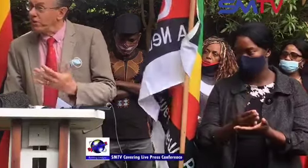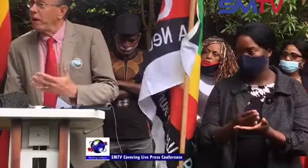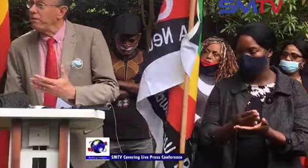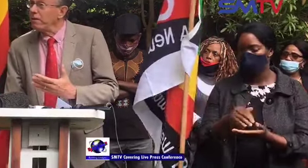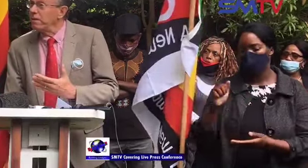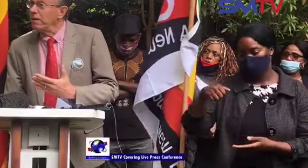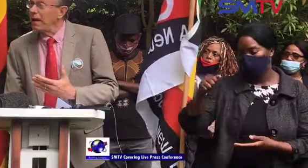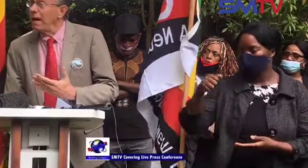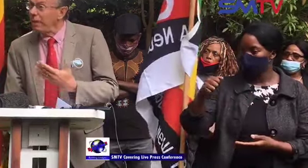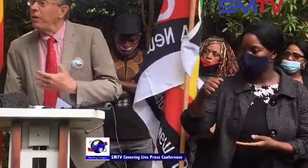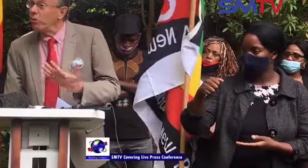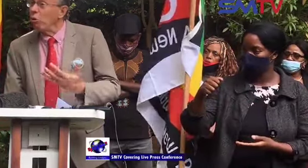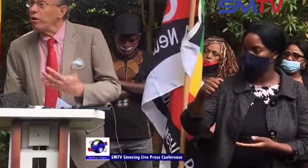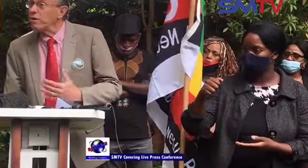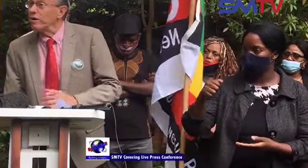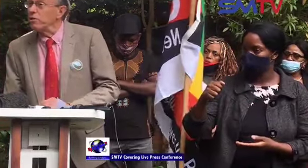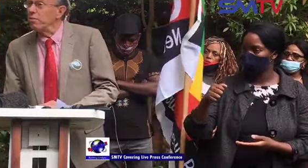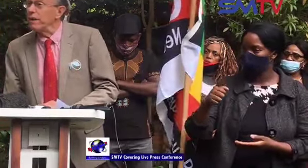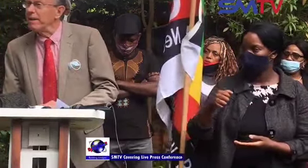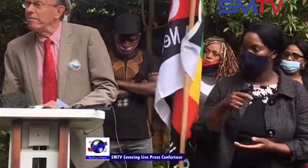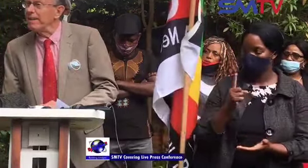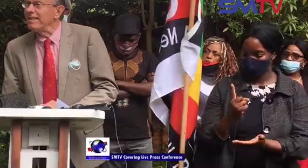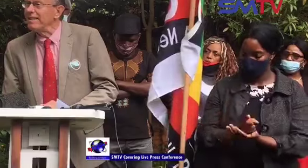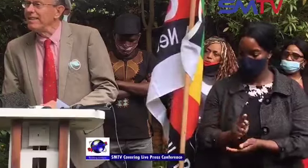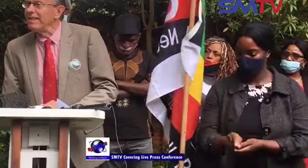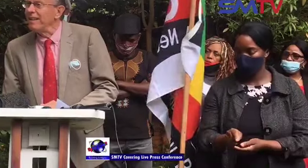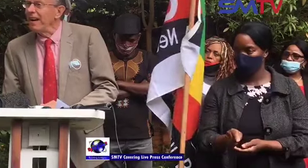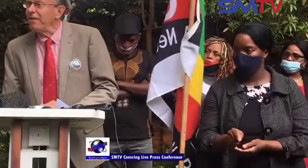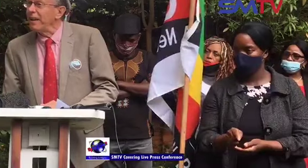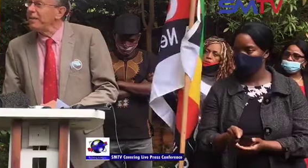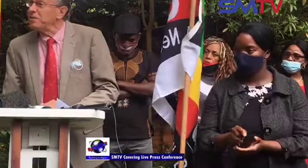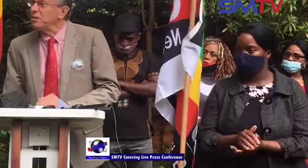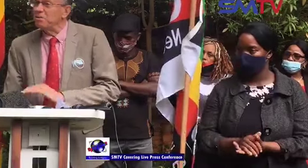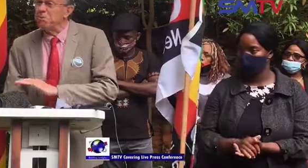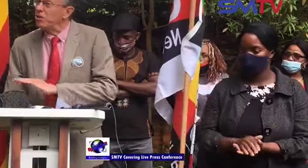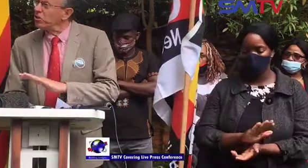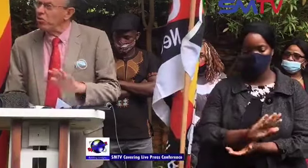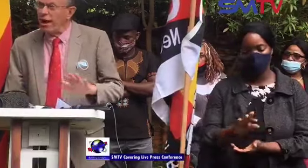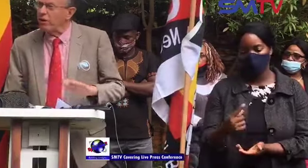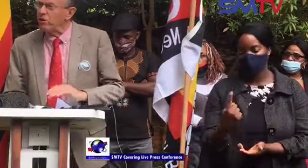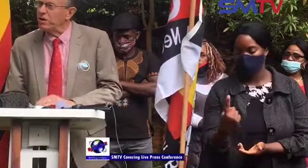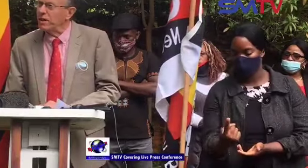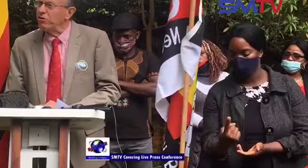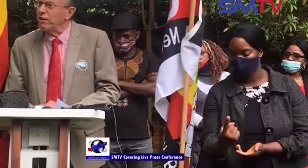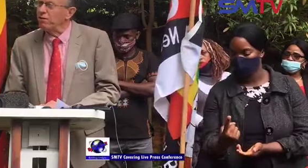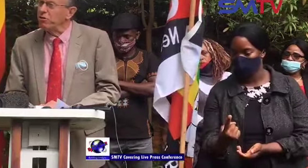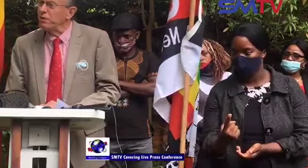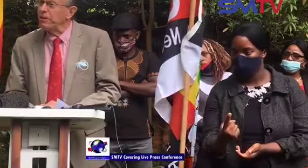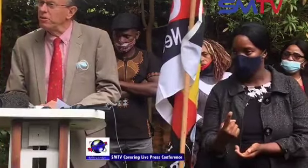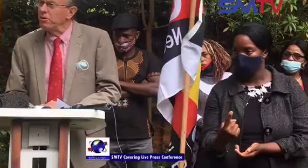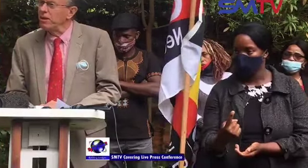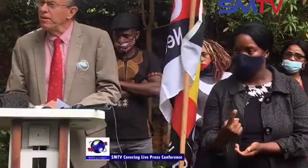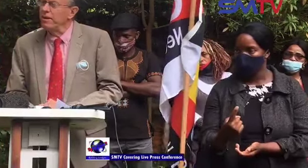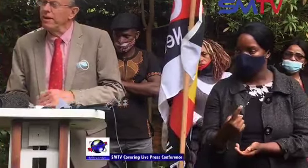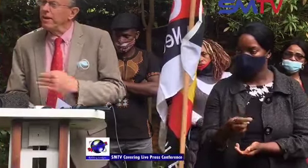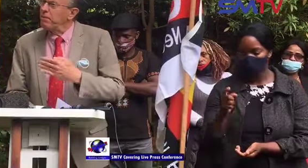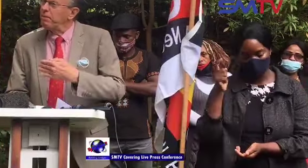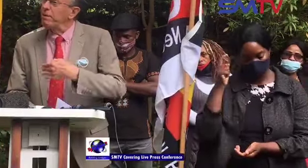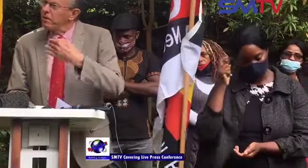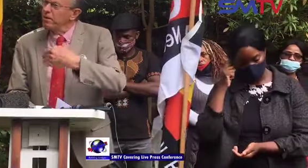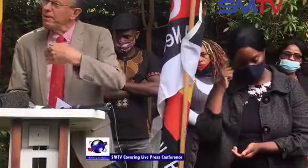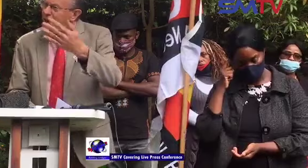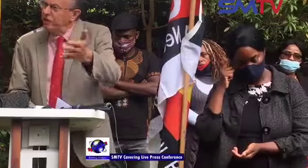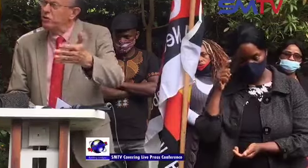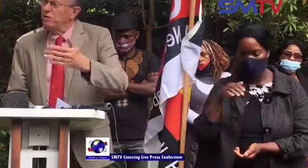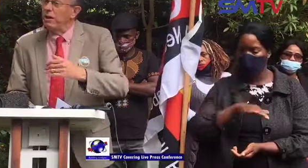Because of COVID, our own audit has not been completed. And that is the position right across the country. If you speak to Zimra, people